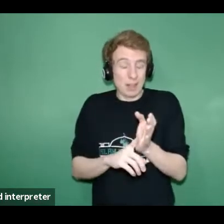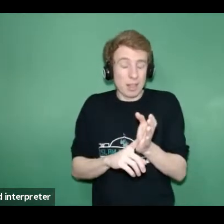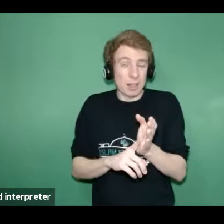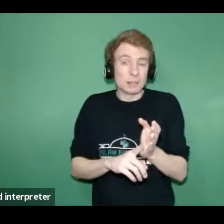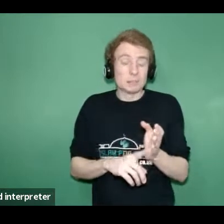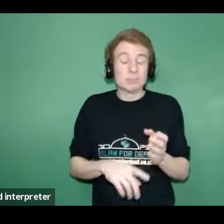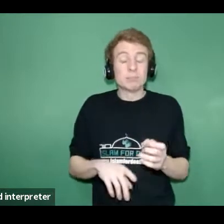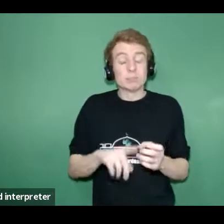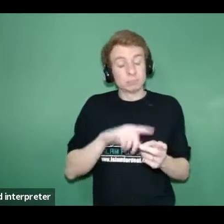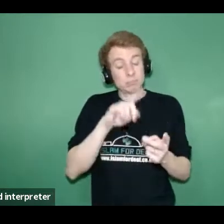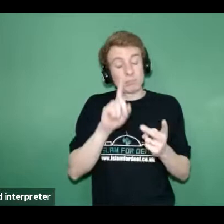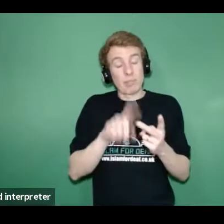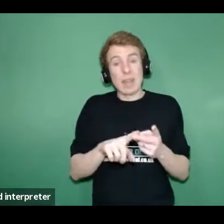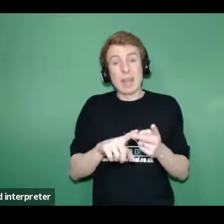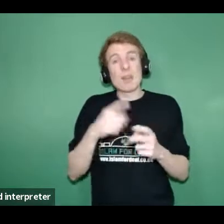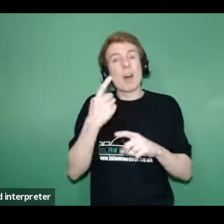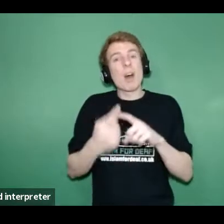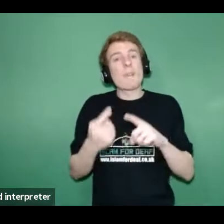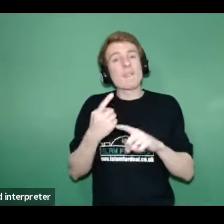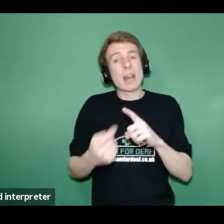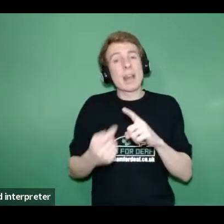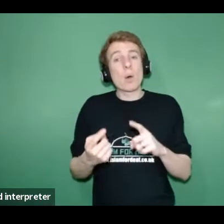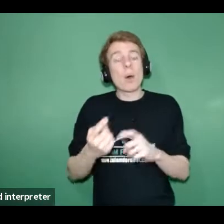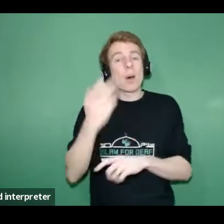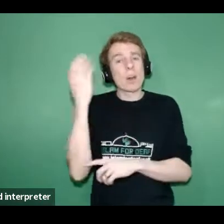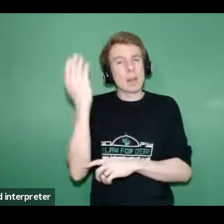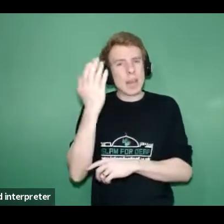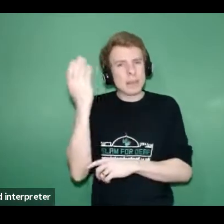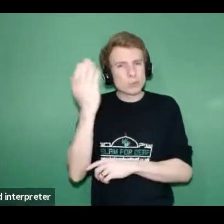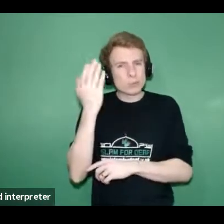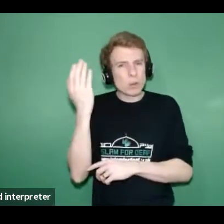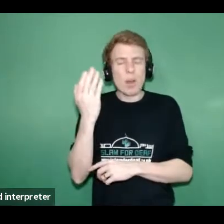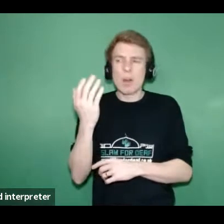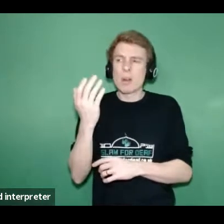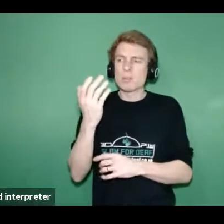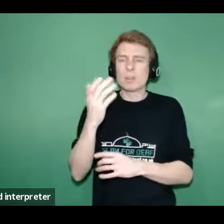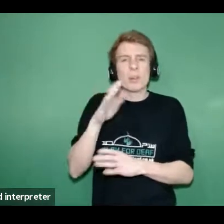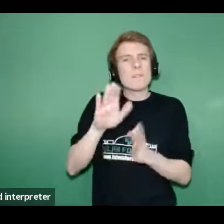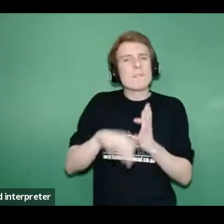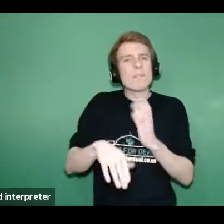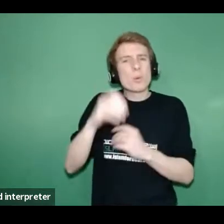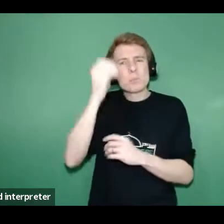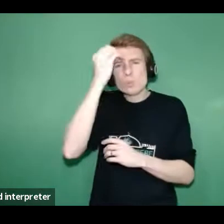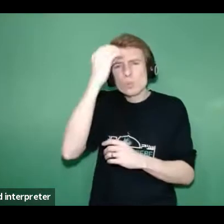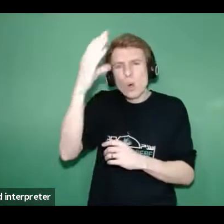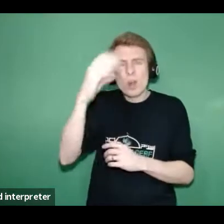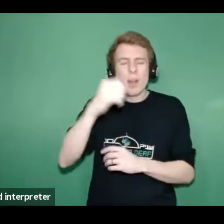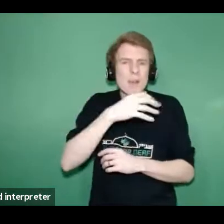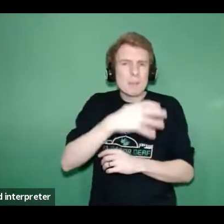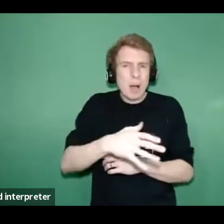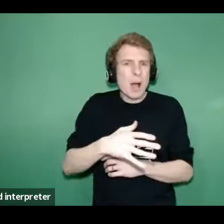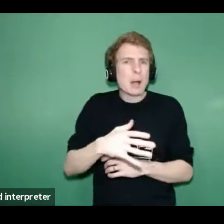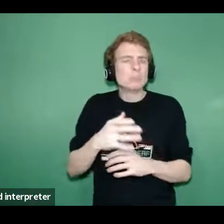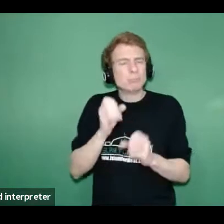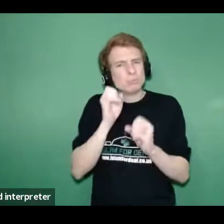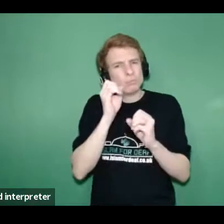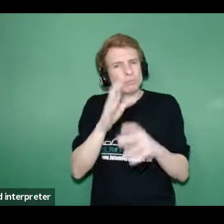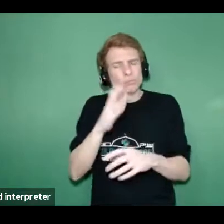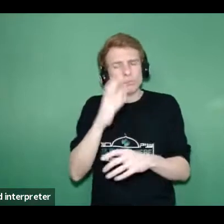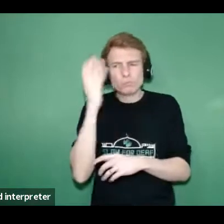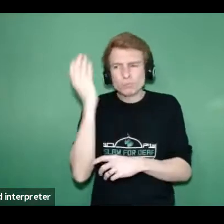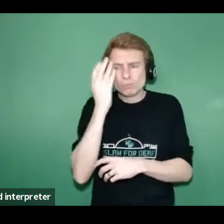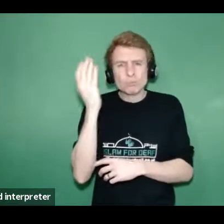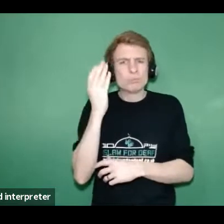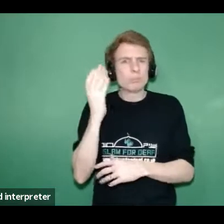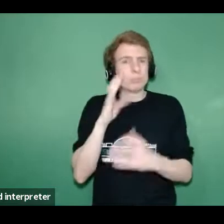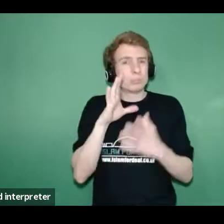followed by this half hour of one of the scholars giving a talk that's relevant to the listeners and